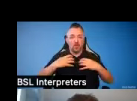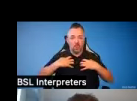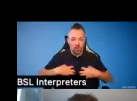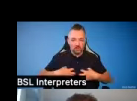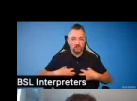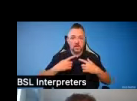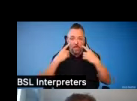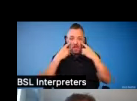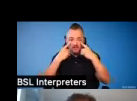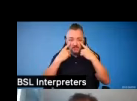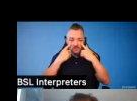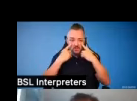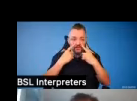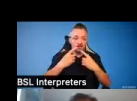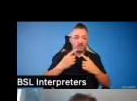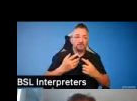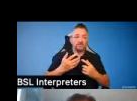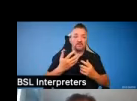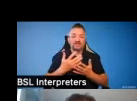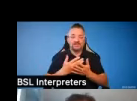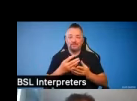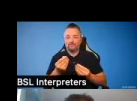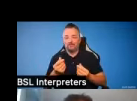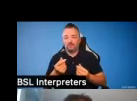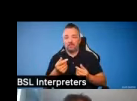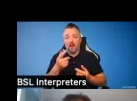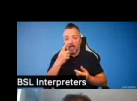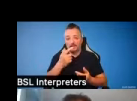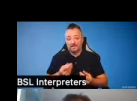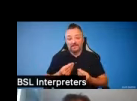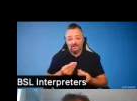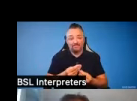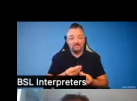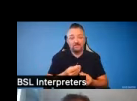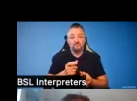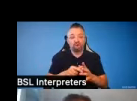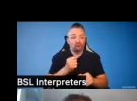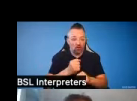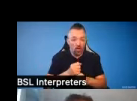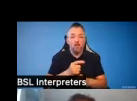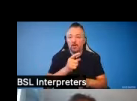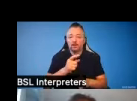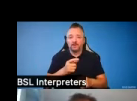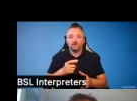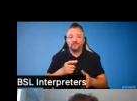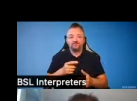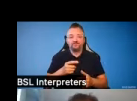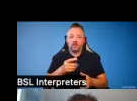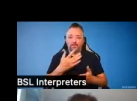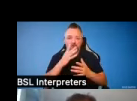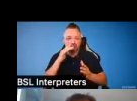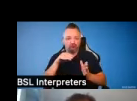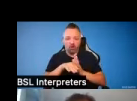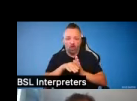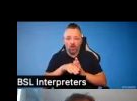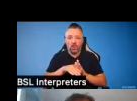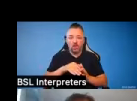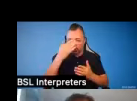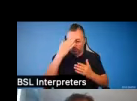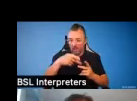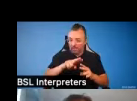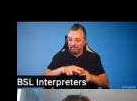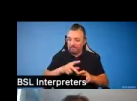specific antiretrovirals, but these are only given in a few cases, and there are trials planned and underway to look at whether to give those more